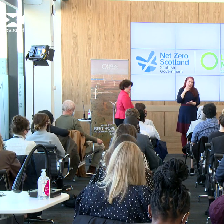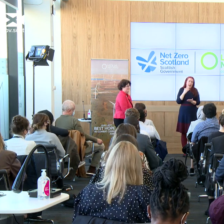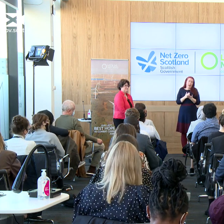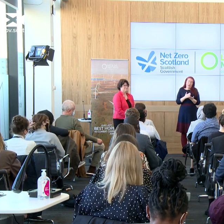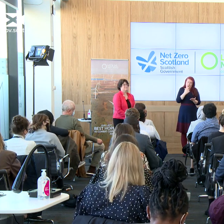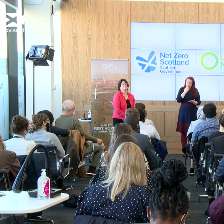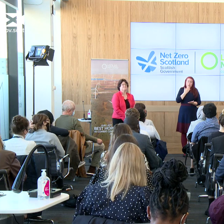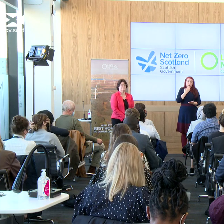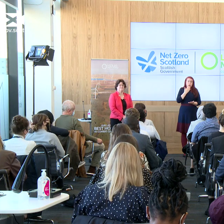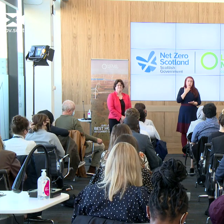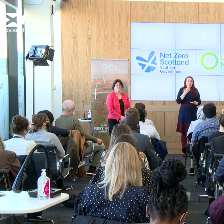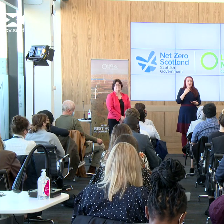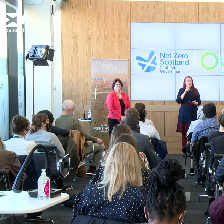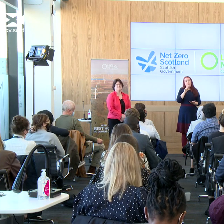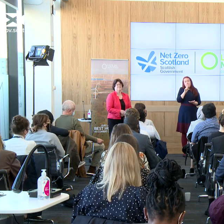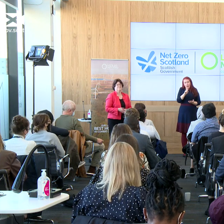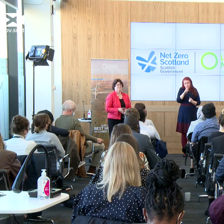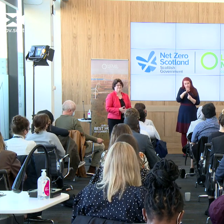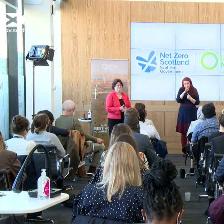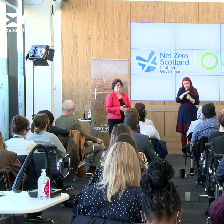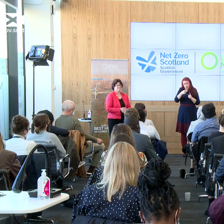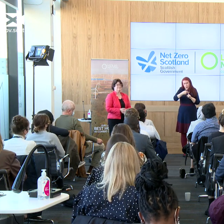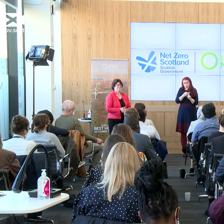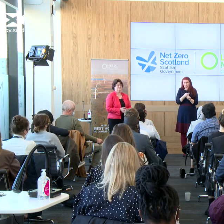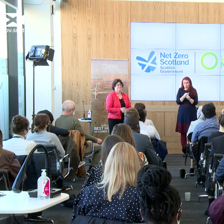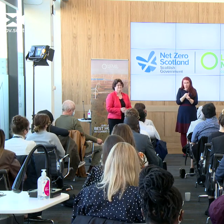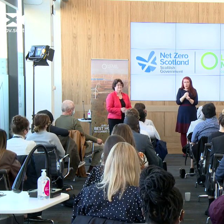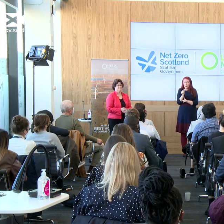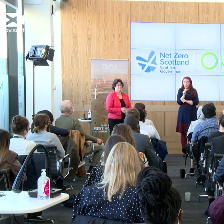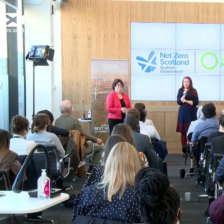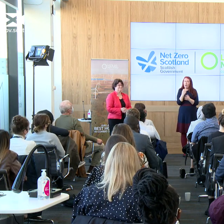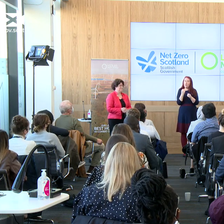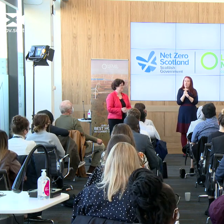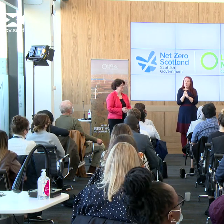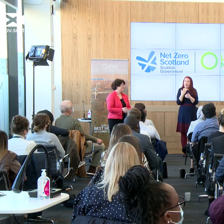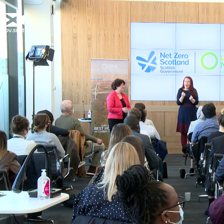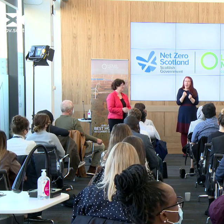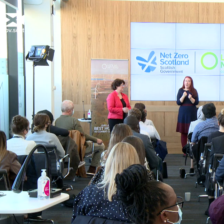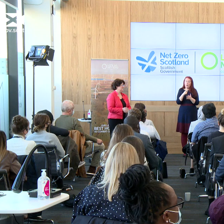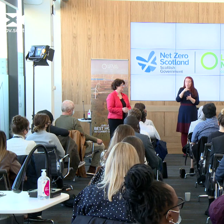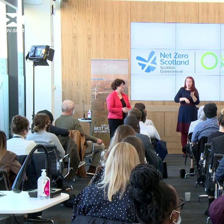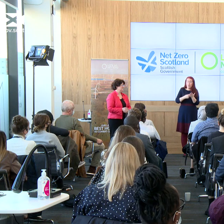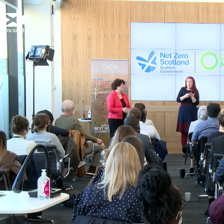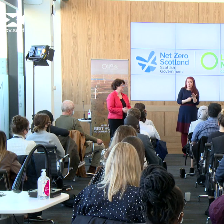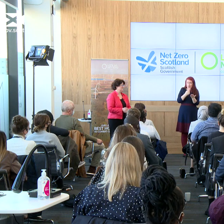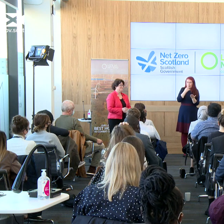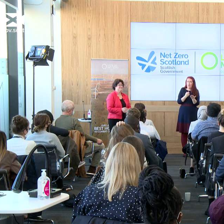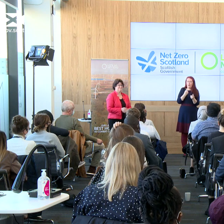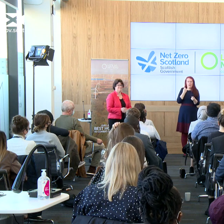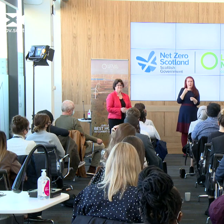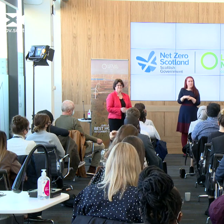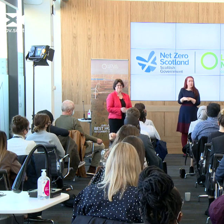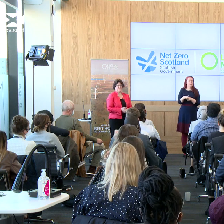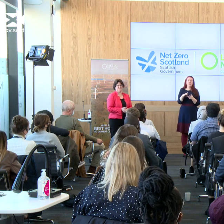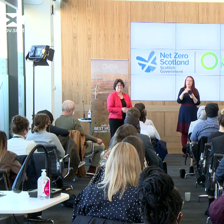dull, but it is actually one of the most important tools that government and public sector have to influence